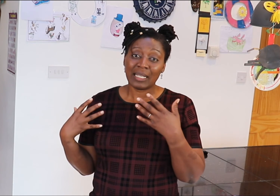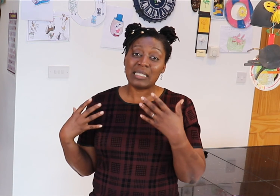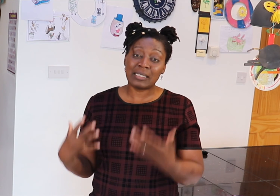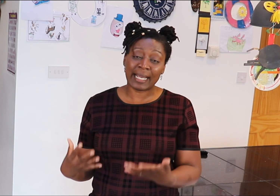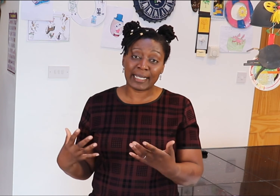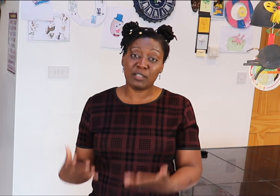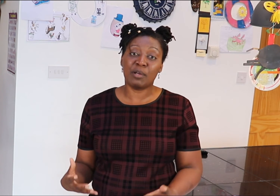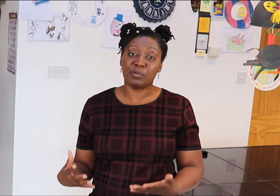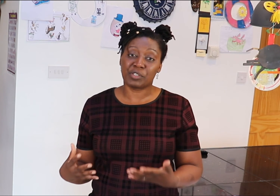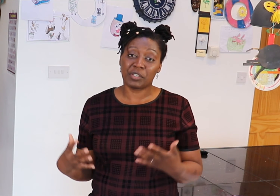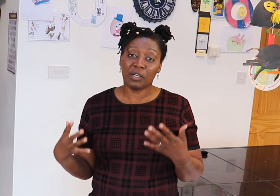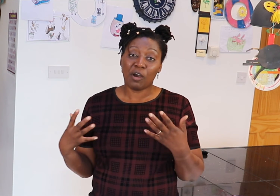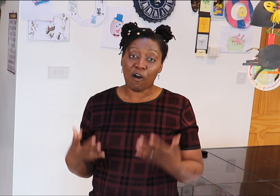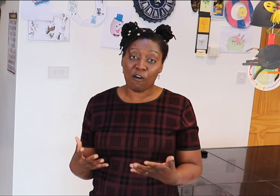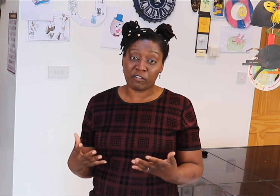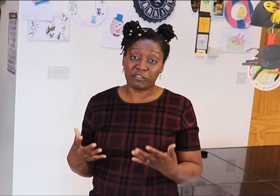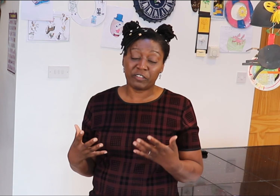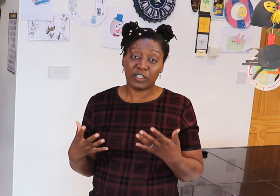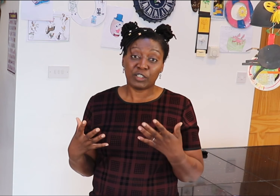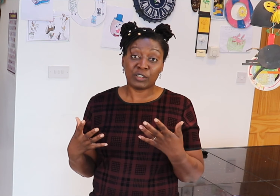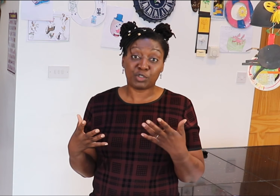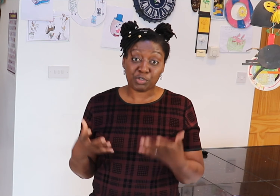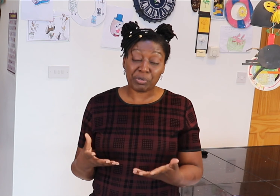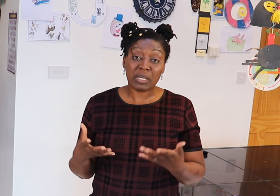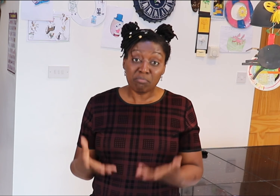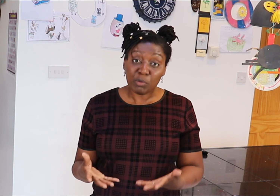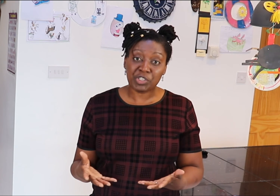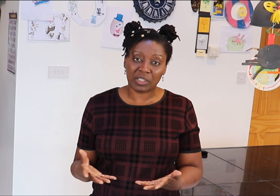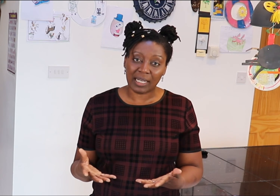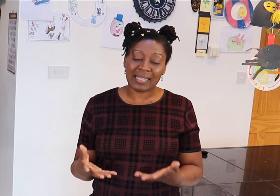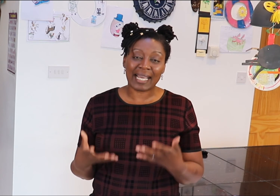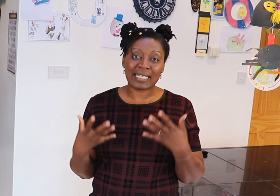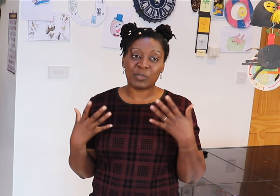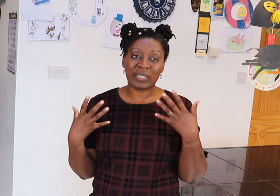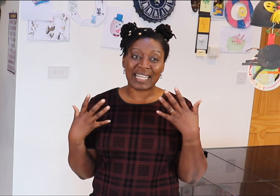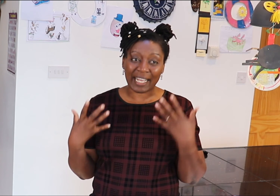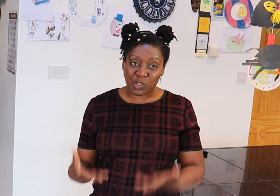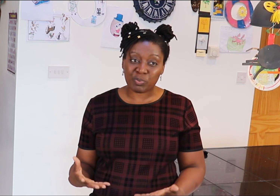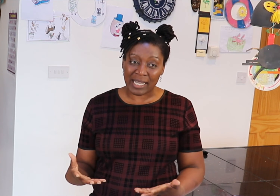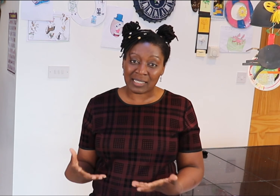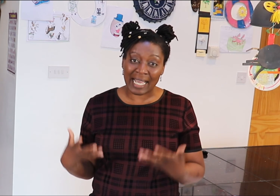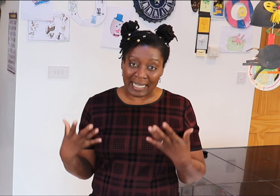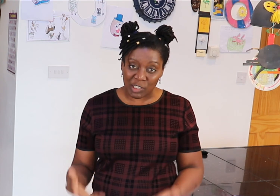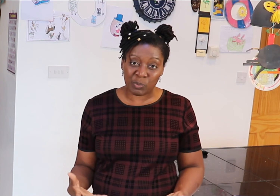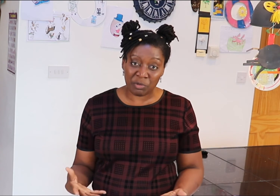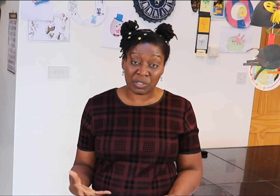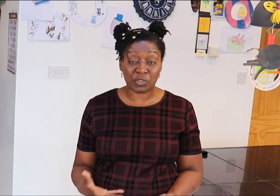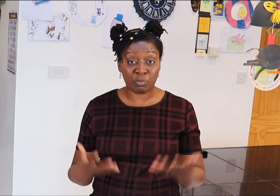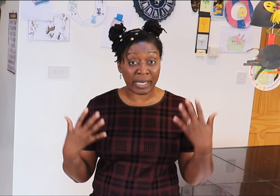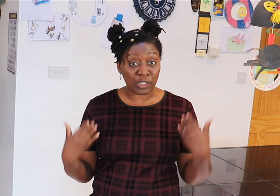is taking note of the true emotion that is being expressed and experienced by